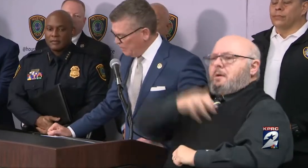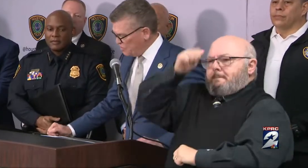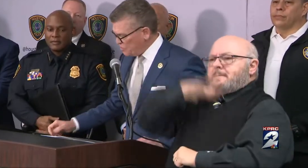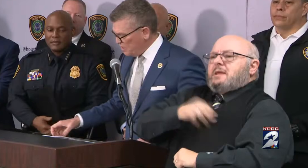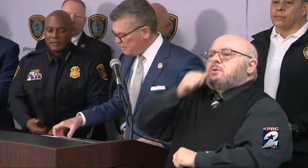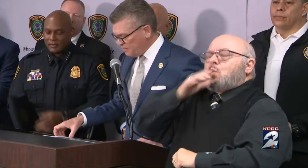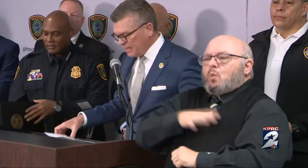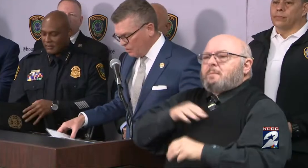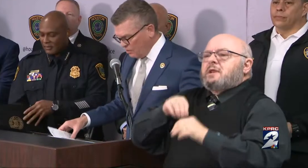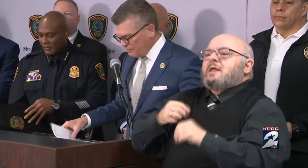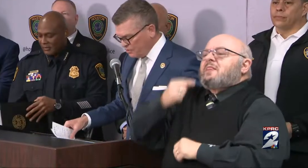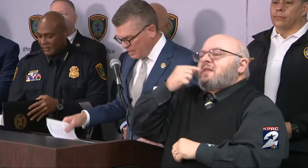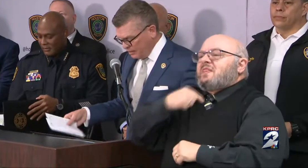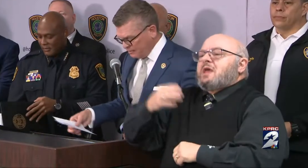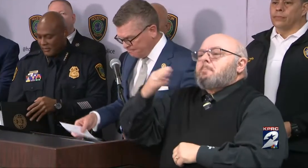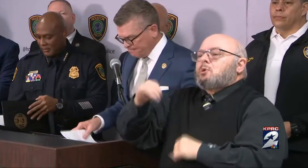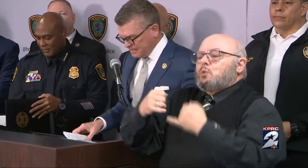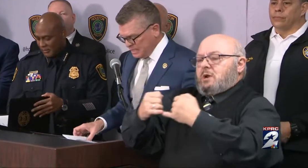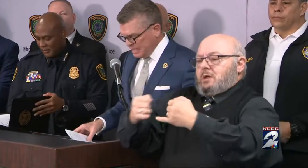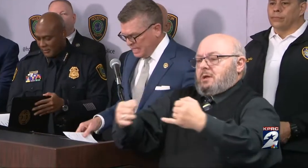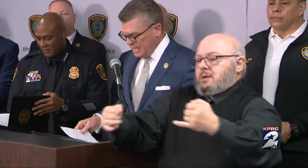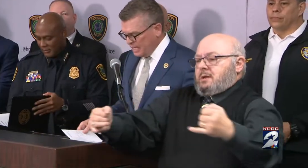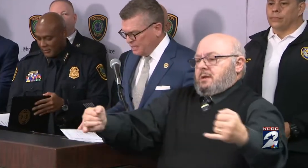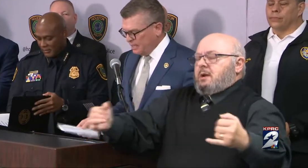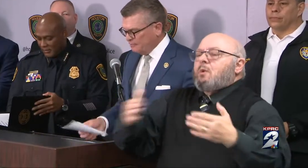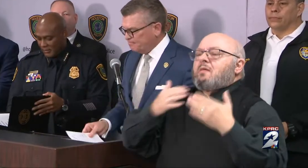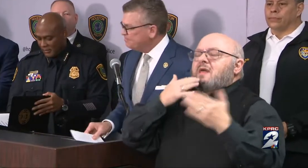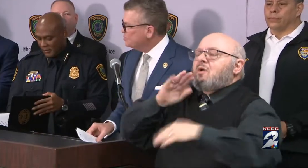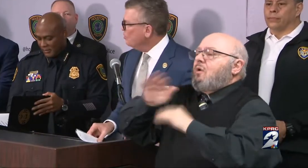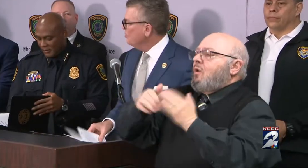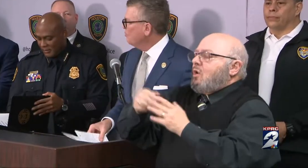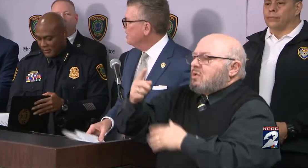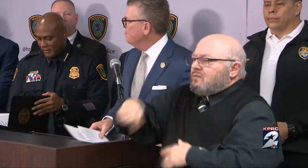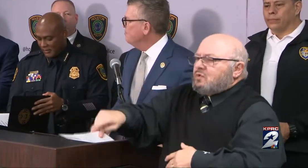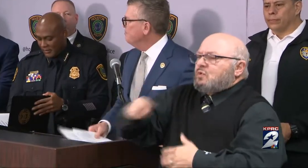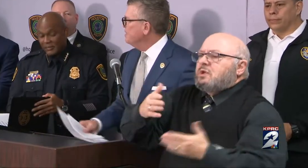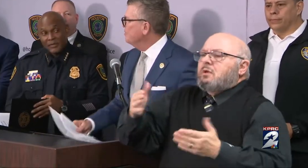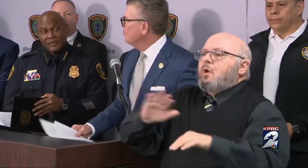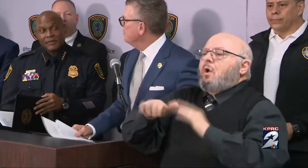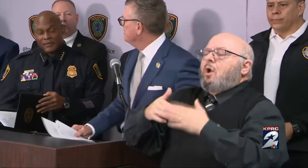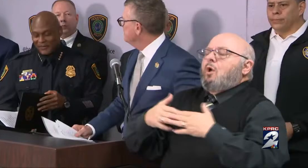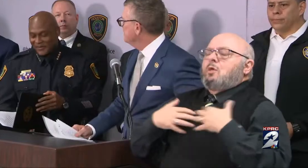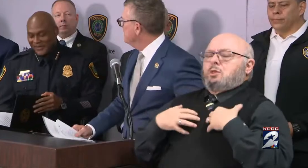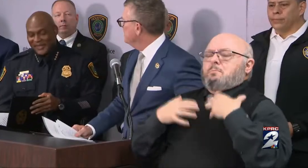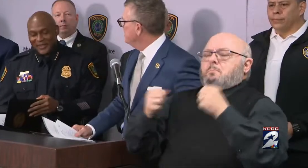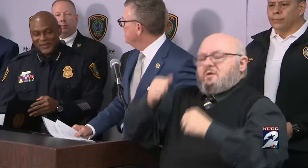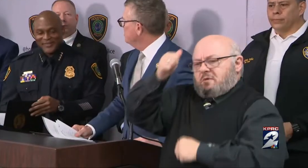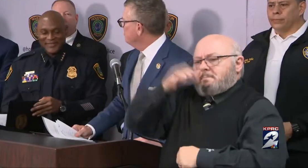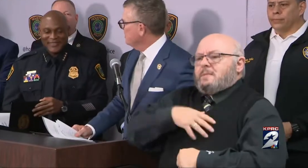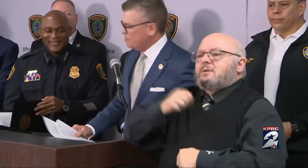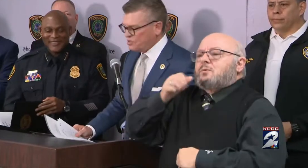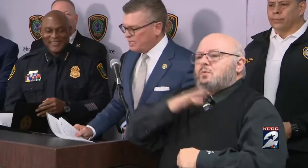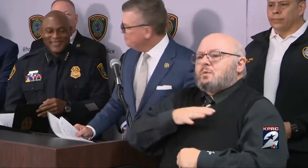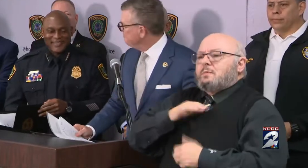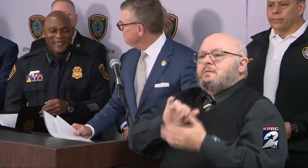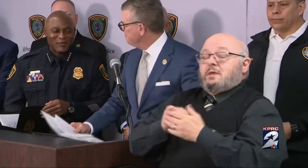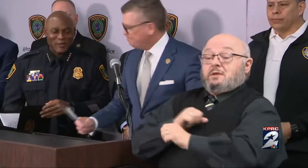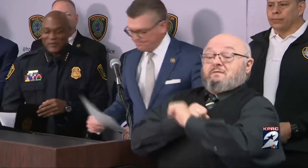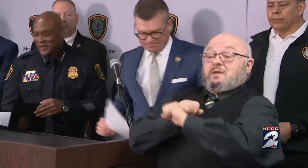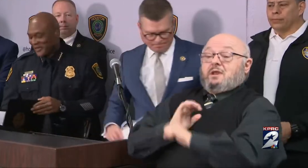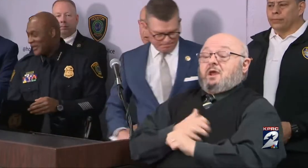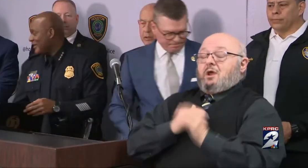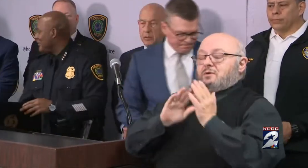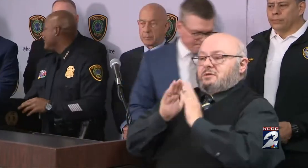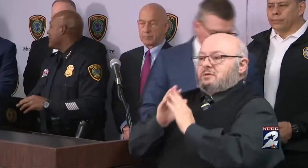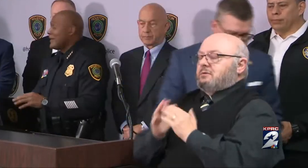So I would just like to thank all of you here and to all the brave men and women Thank you. who defend our city. Thank you